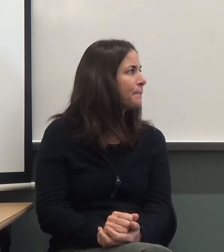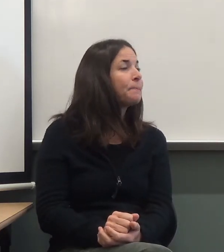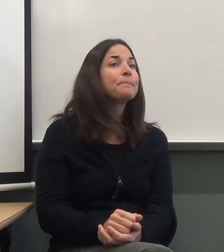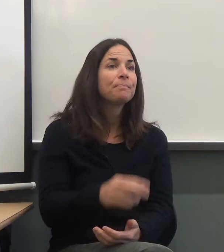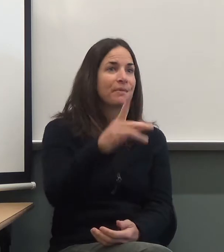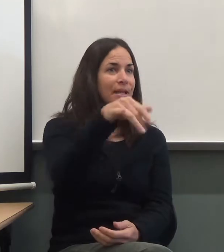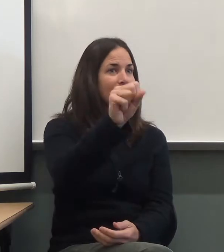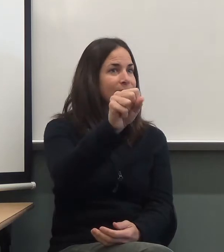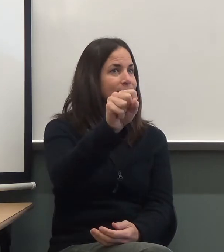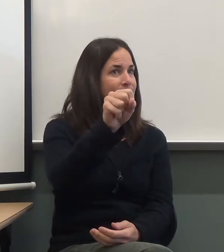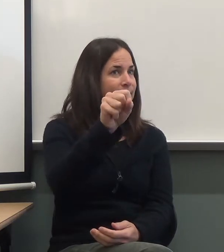yes.